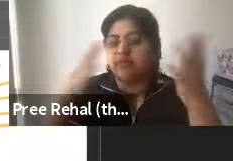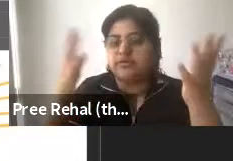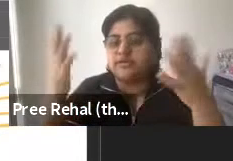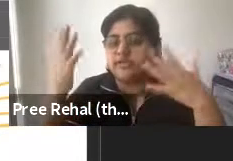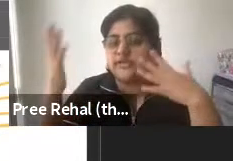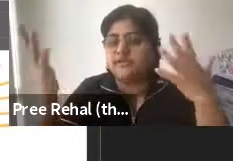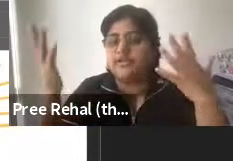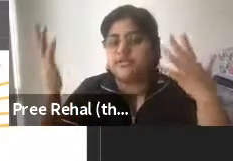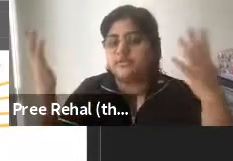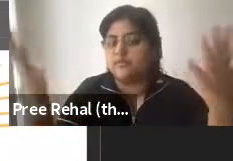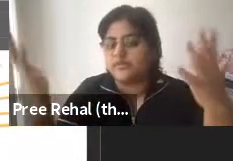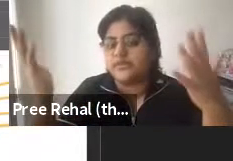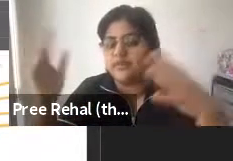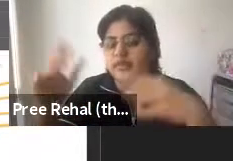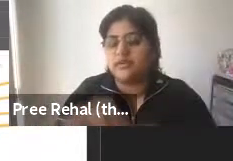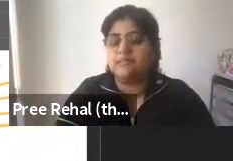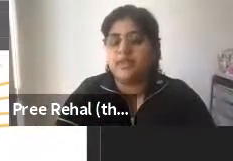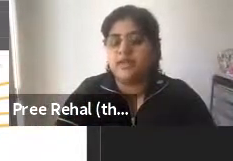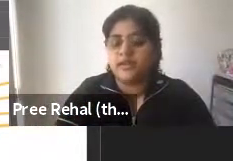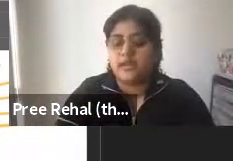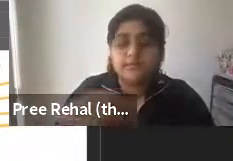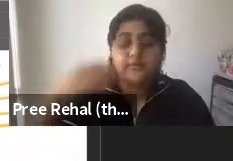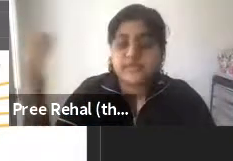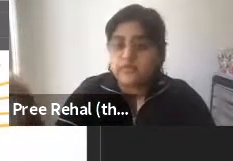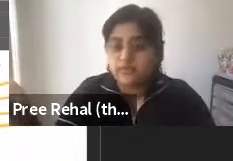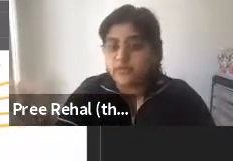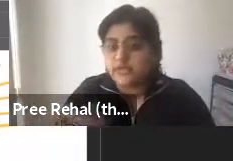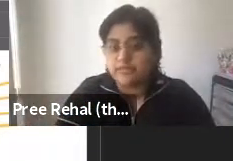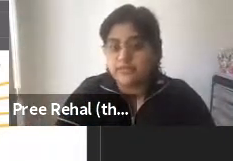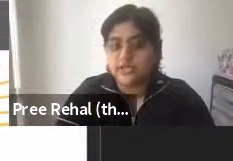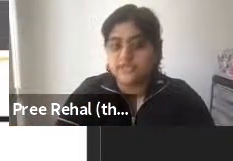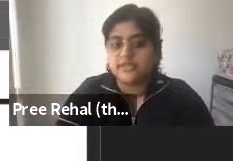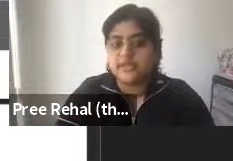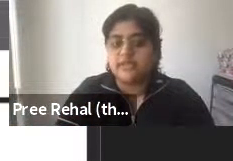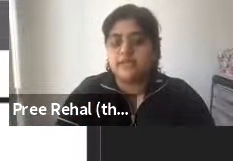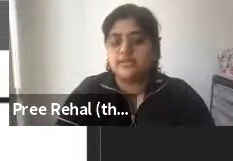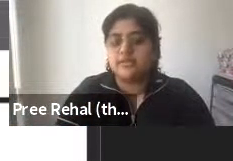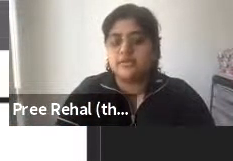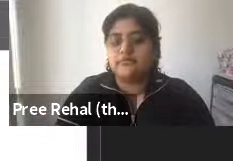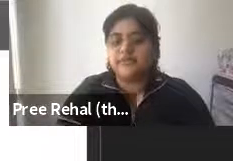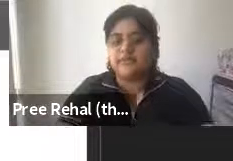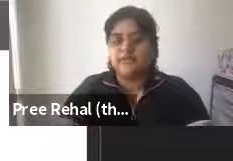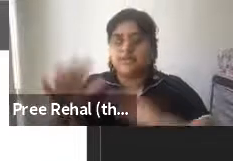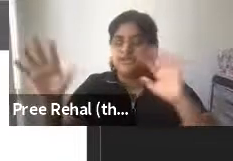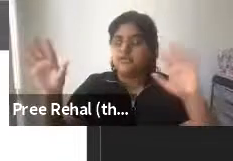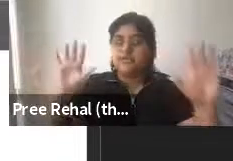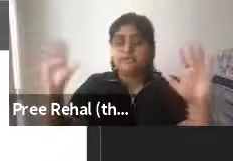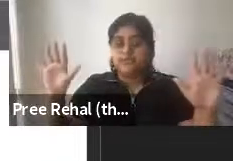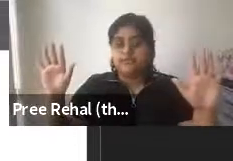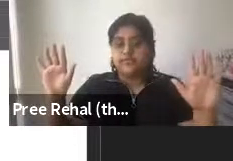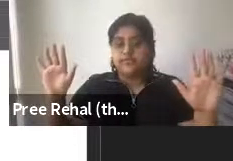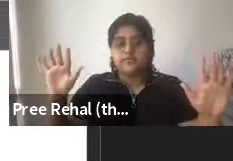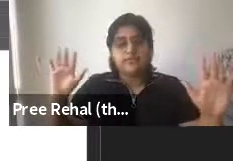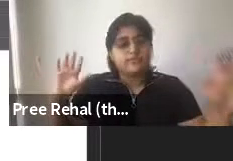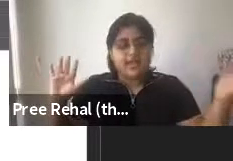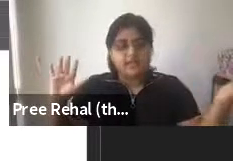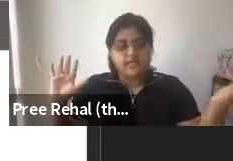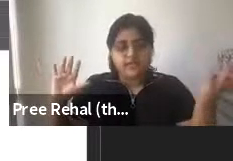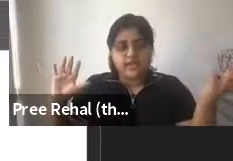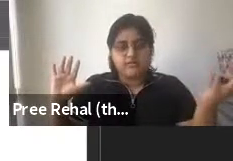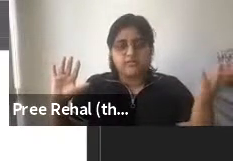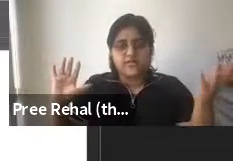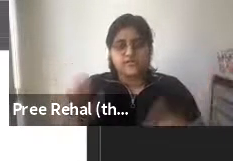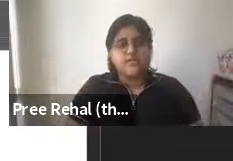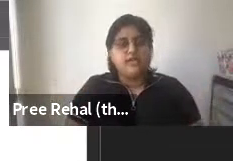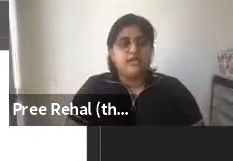Black, Afro-Indigenous, Indigenous, or a person of color. And we received over 40 applications. And so very much different from Crip Cab,